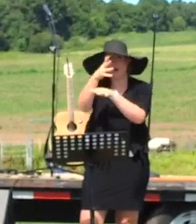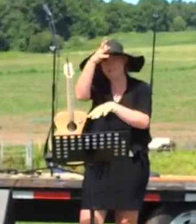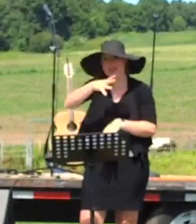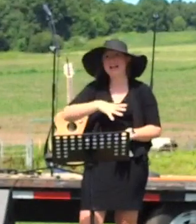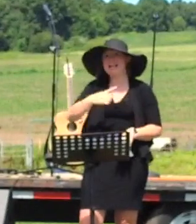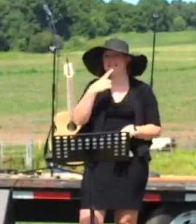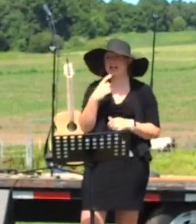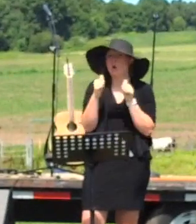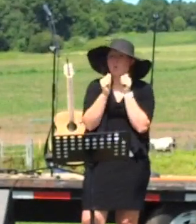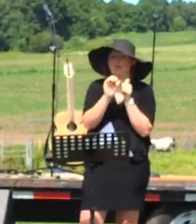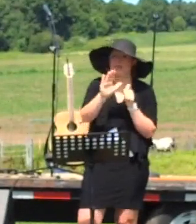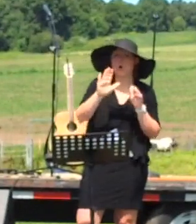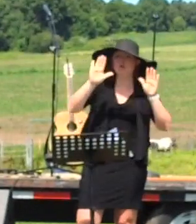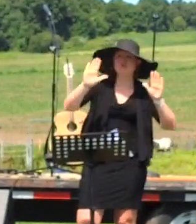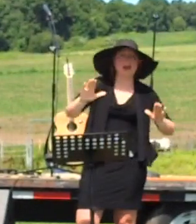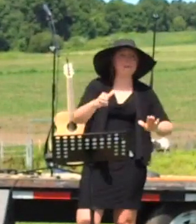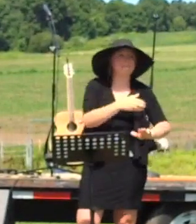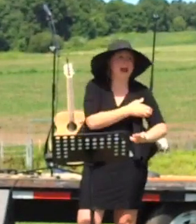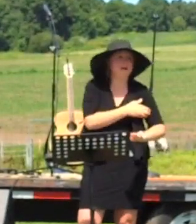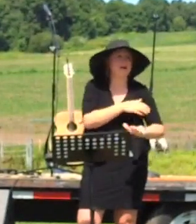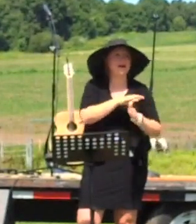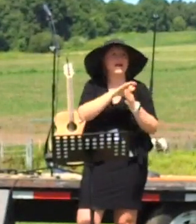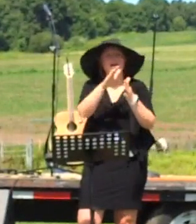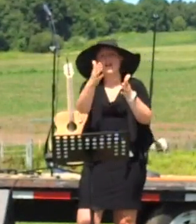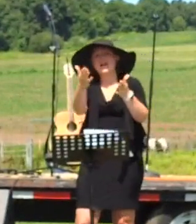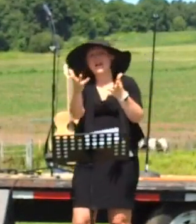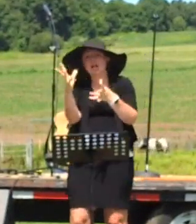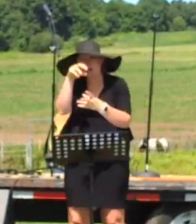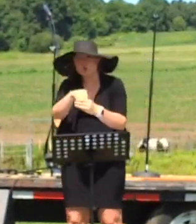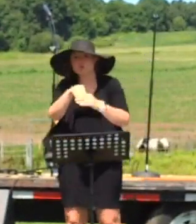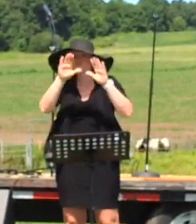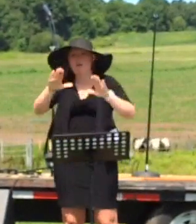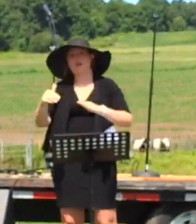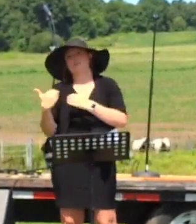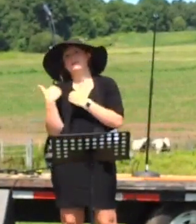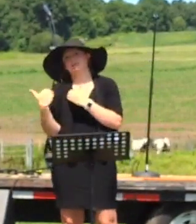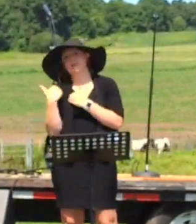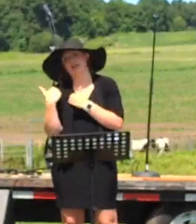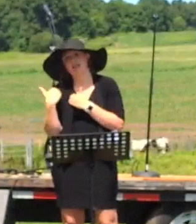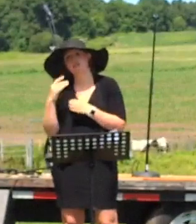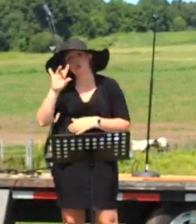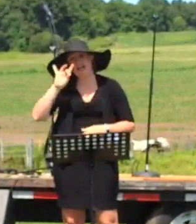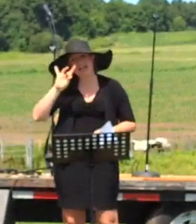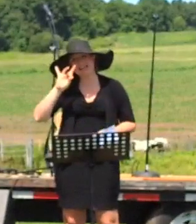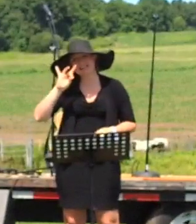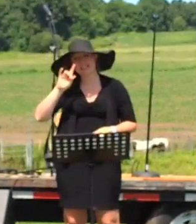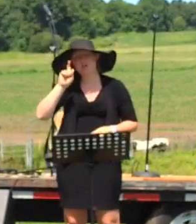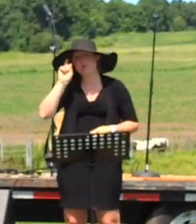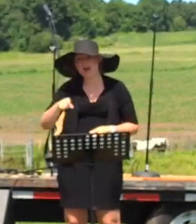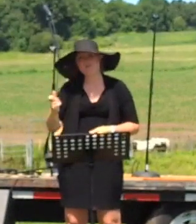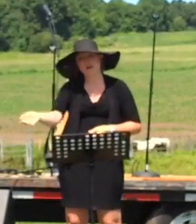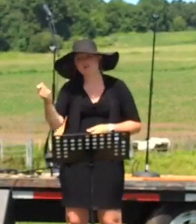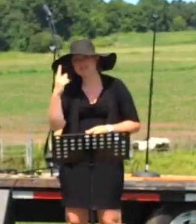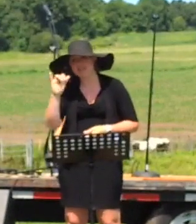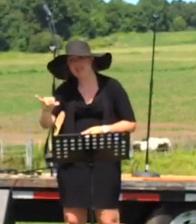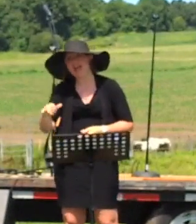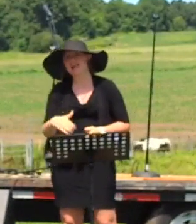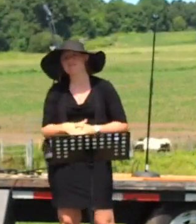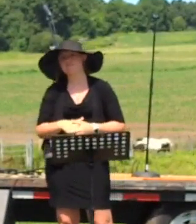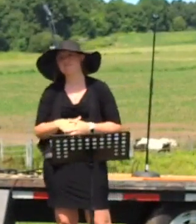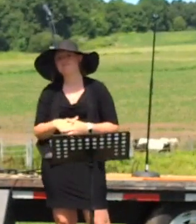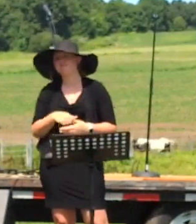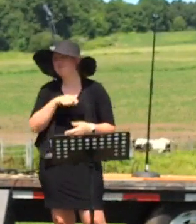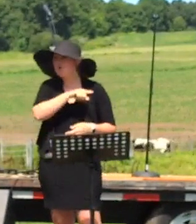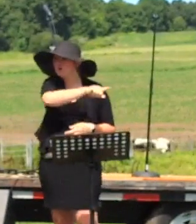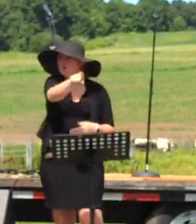said, "With great power comes great responsibility." And so, eights, you have to understand that. You have to